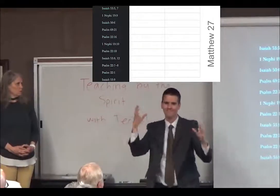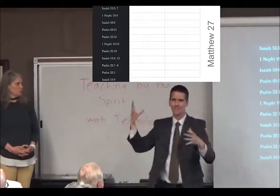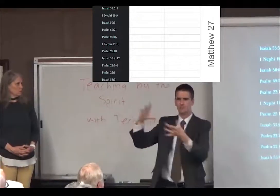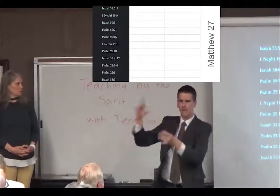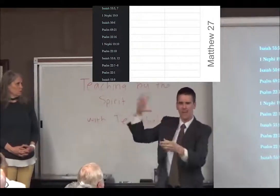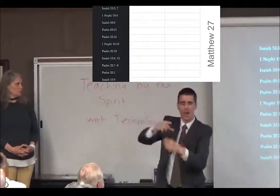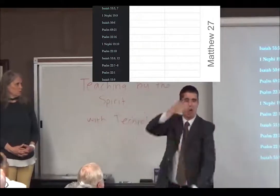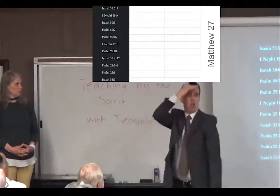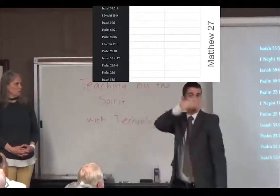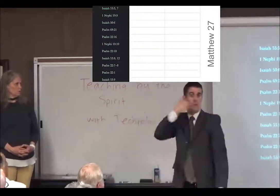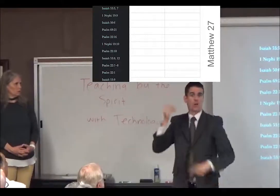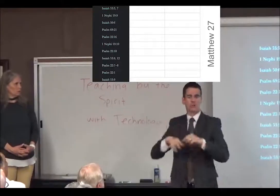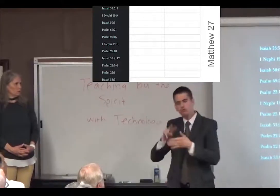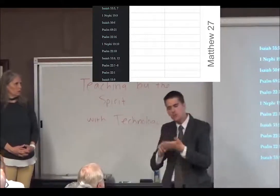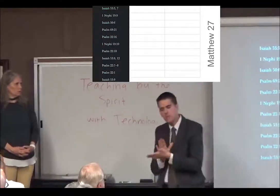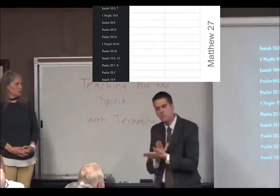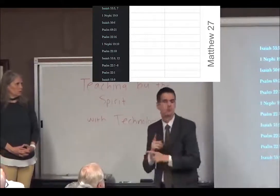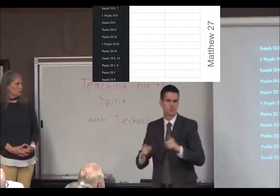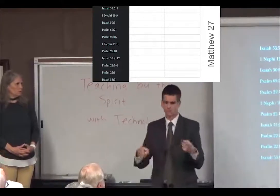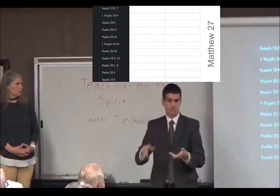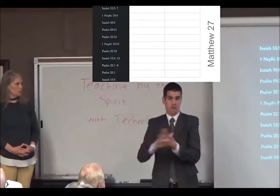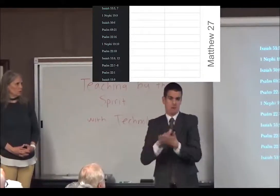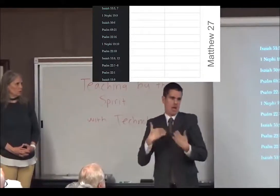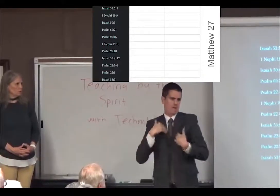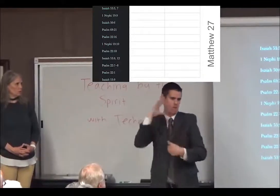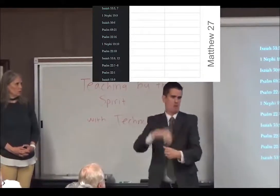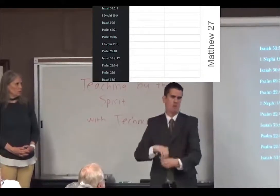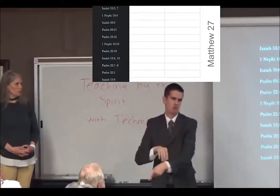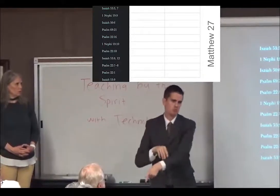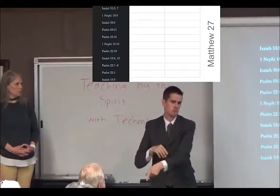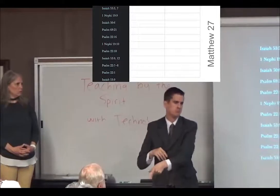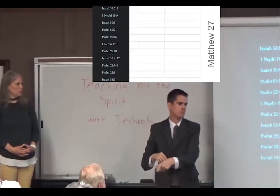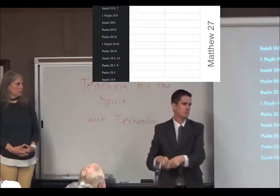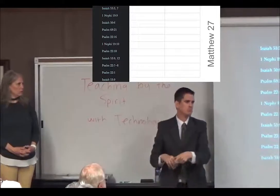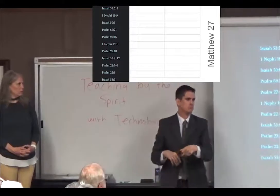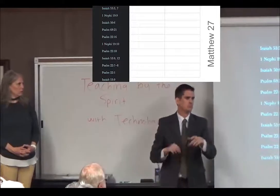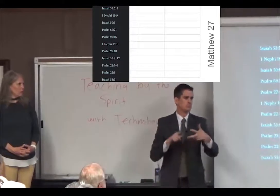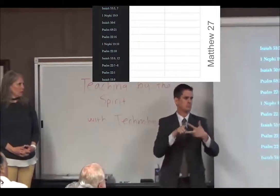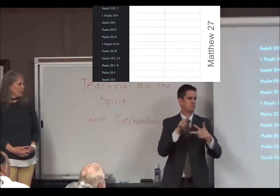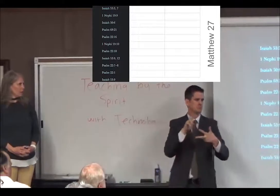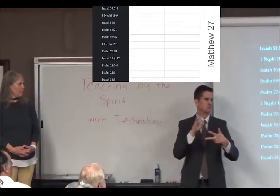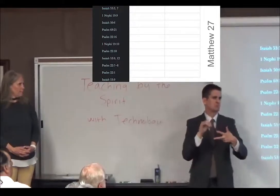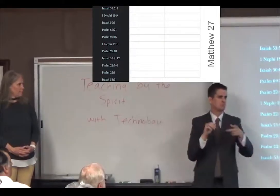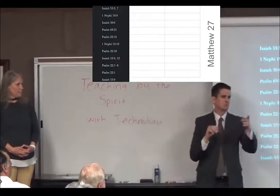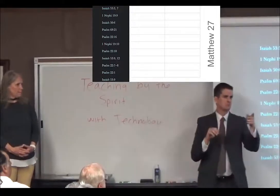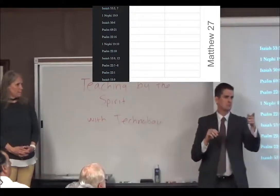information. So, but the Spirit is telling me that maybe we just need to move on.